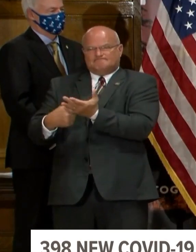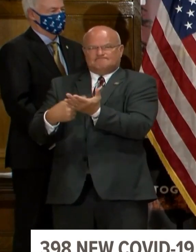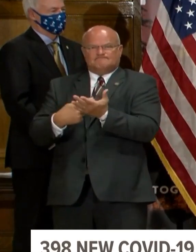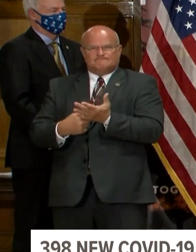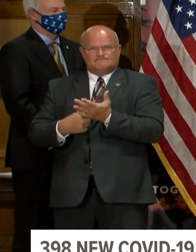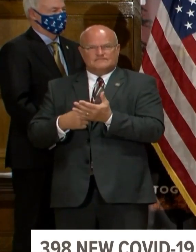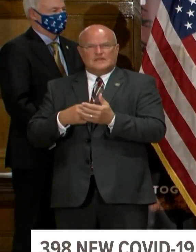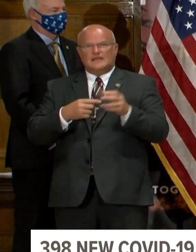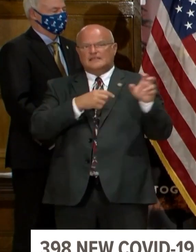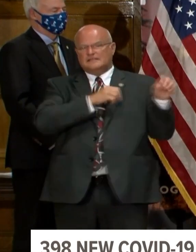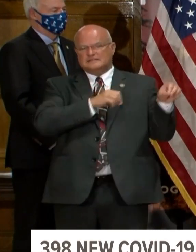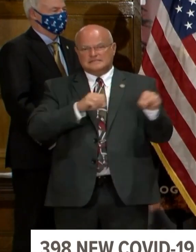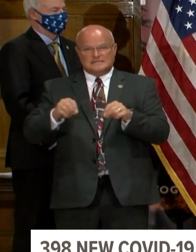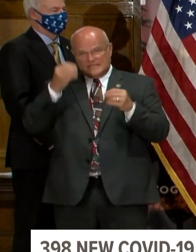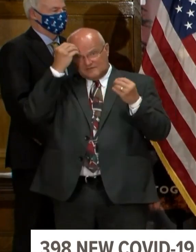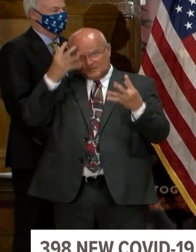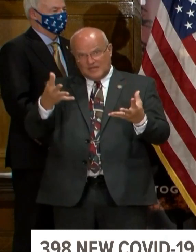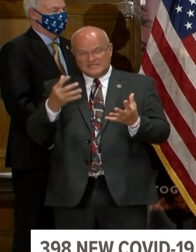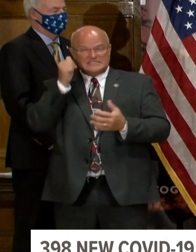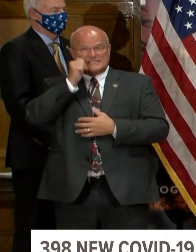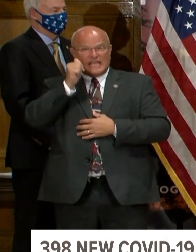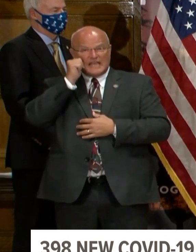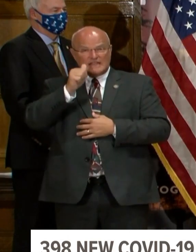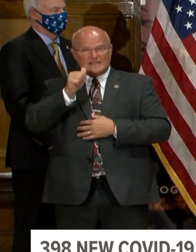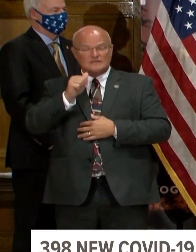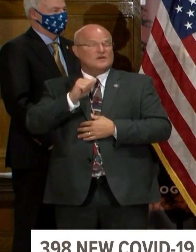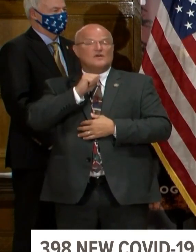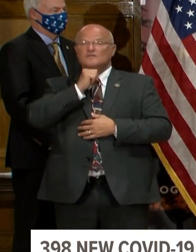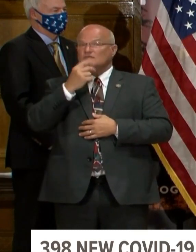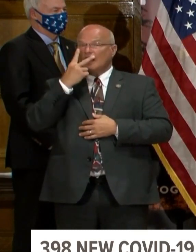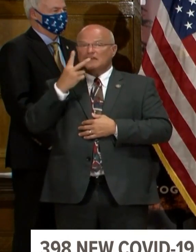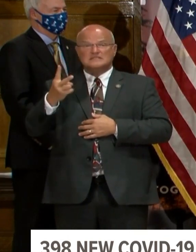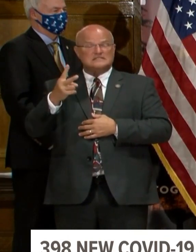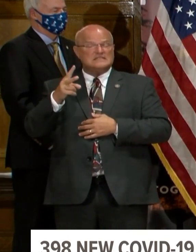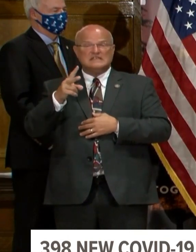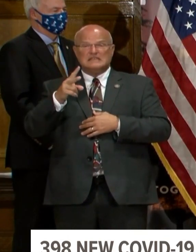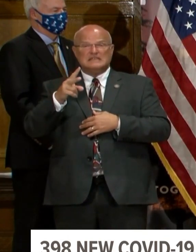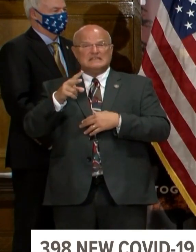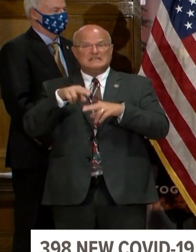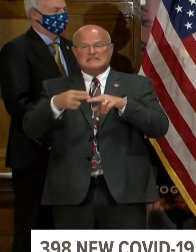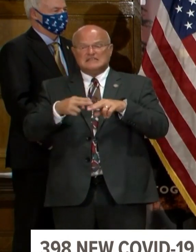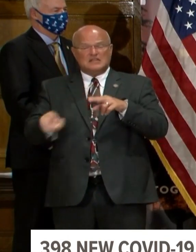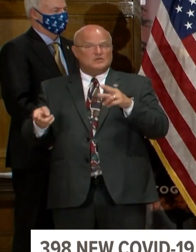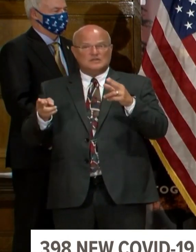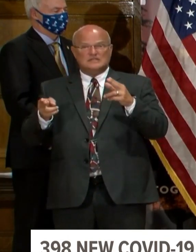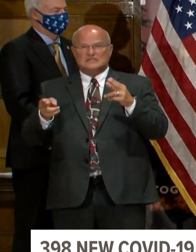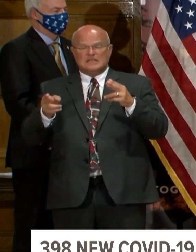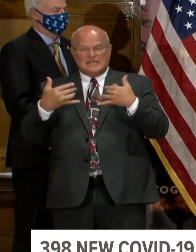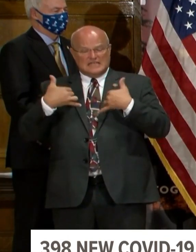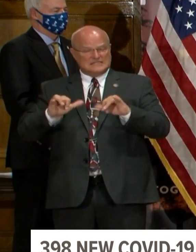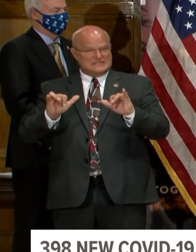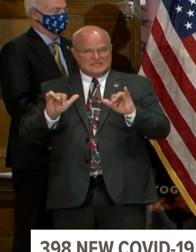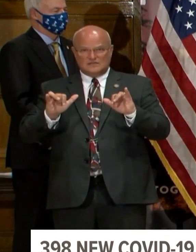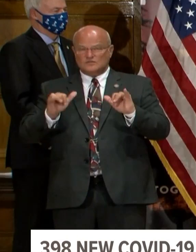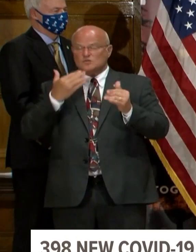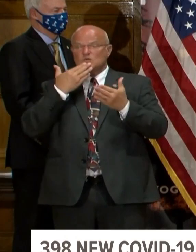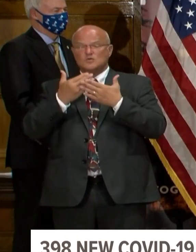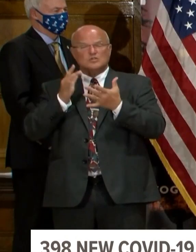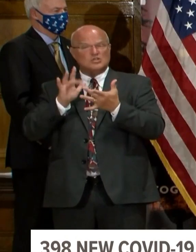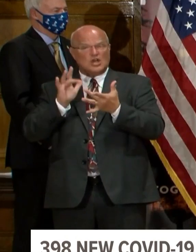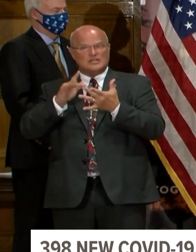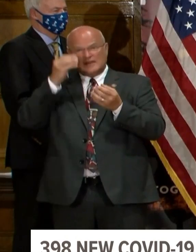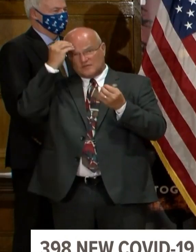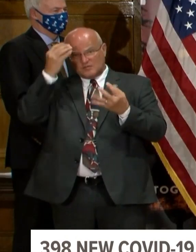transmission of this data to us daily. We have not seen a decrease in any transmission. It's still robust. We have good